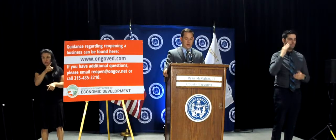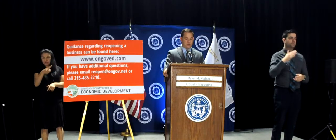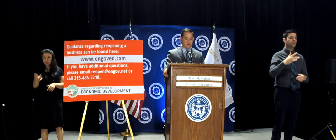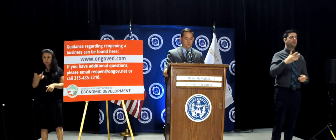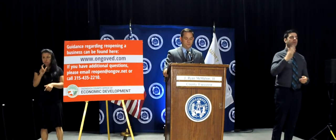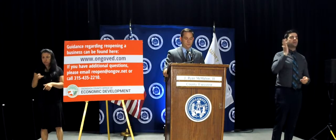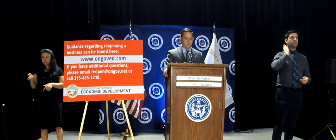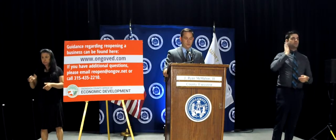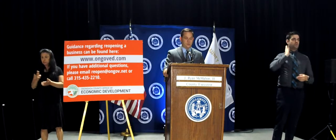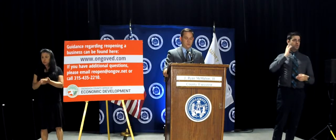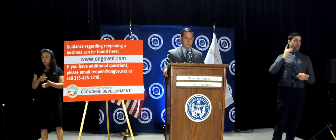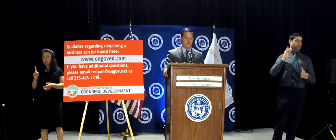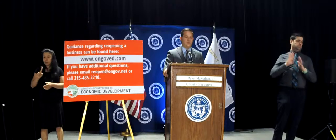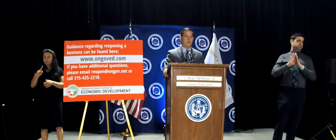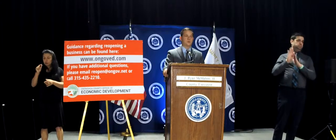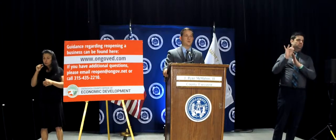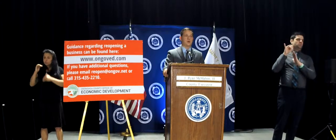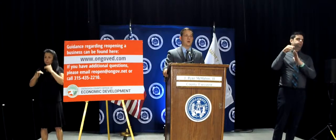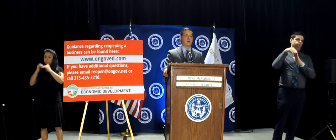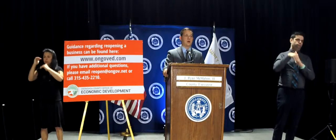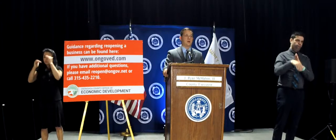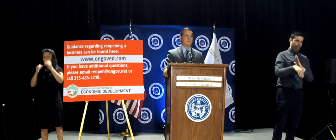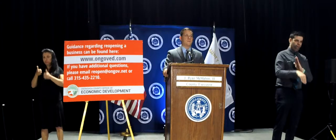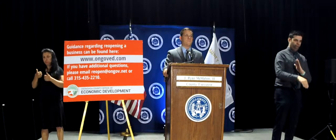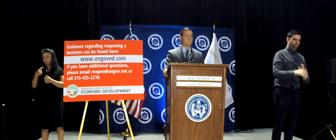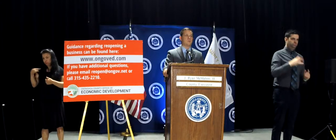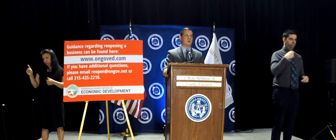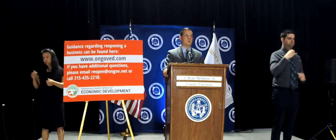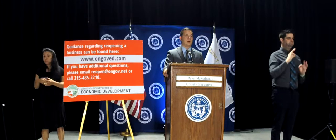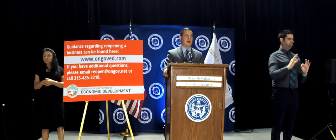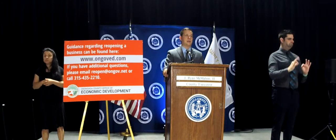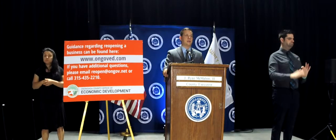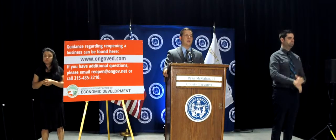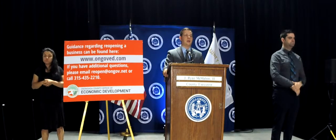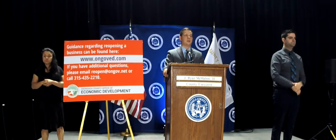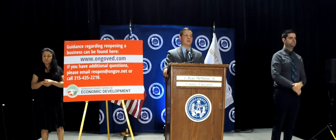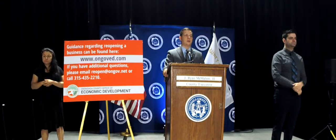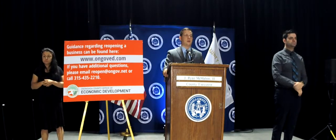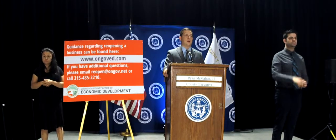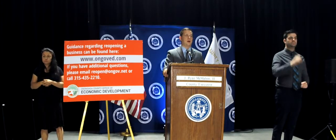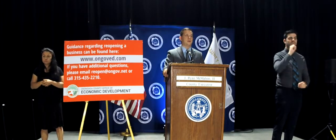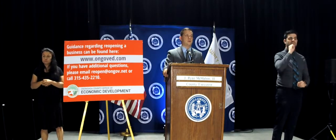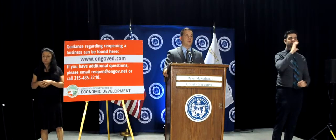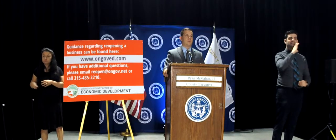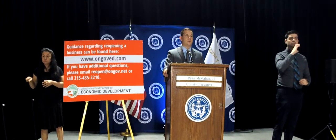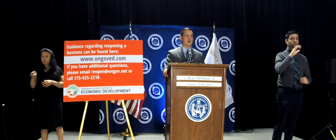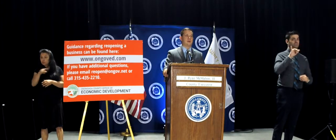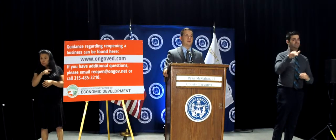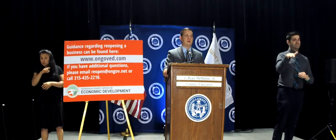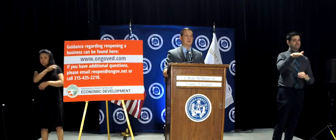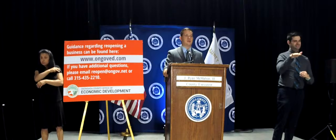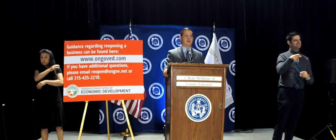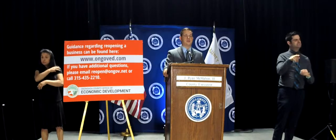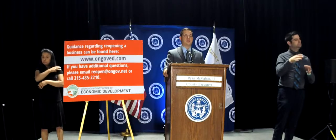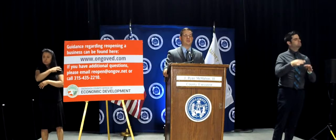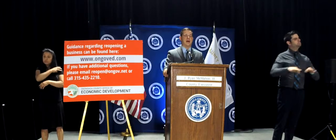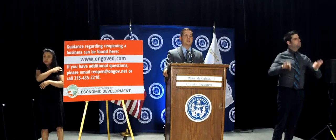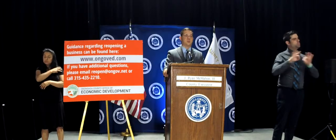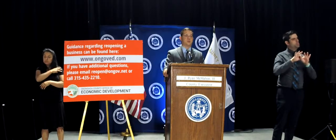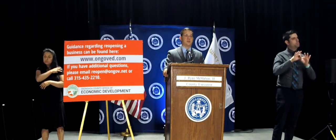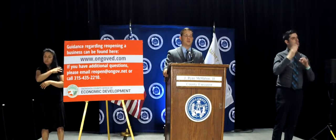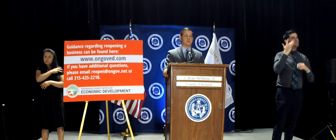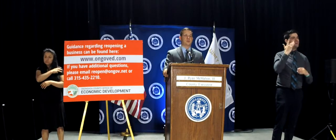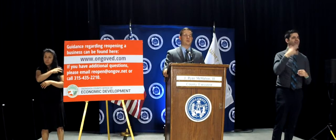right direction. These folks are highly likely to represent that transition